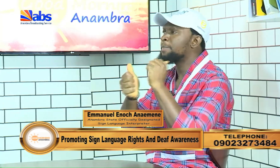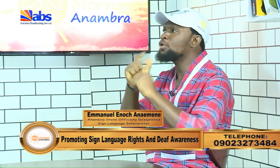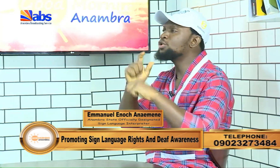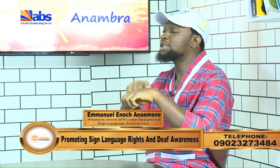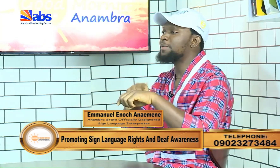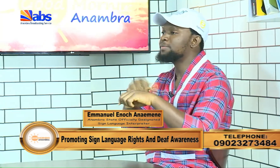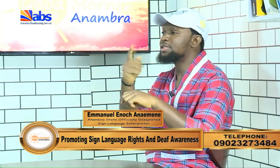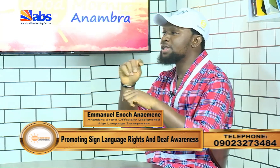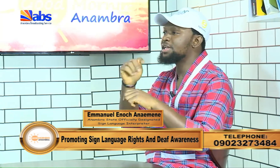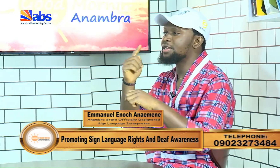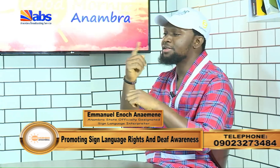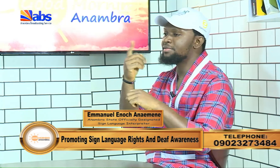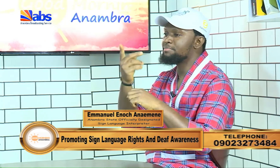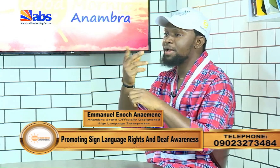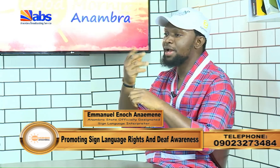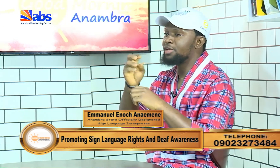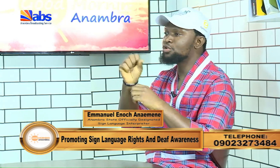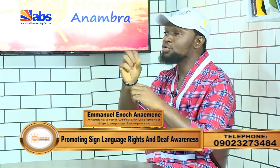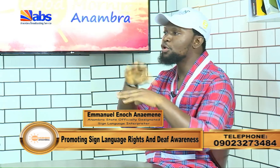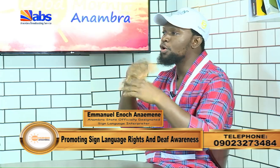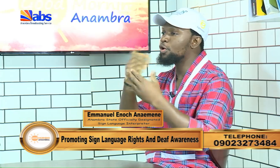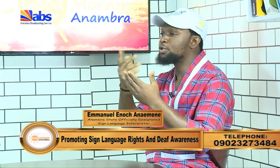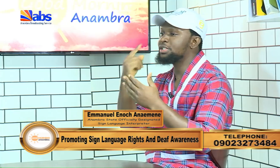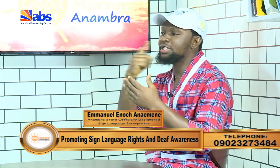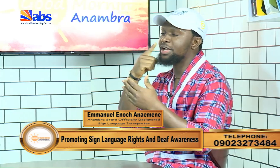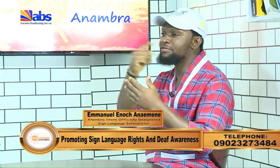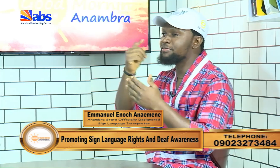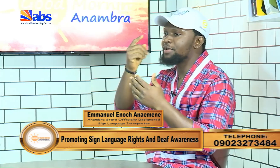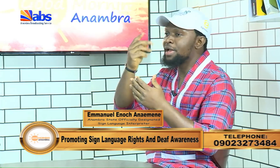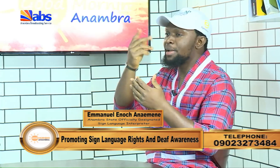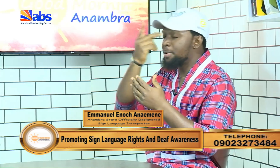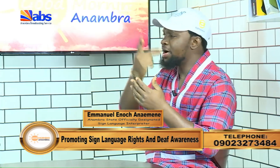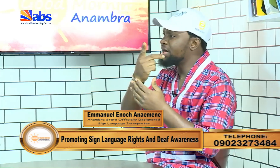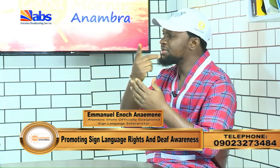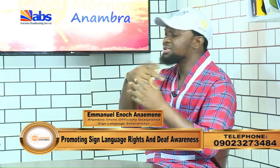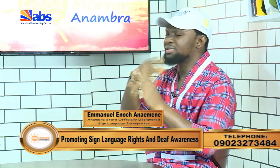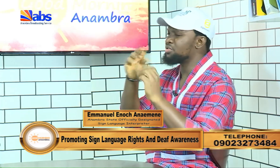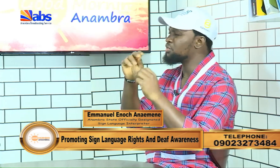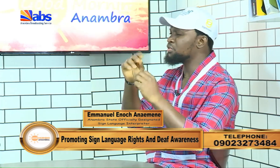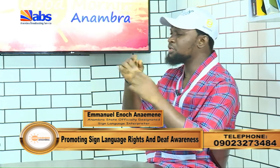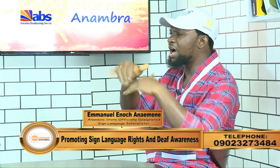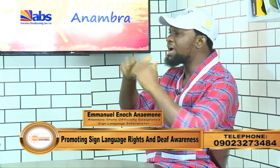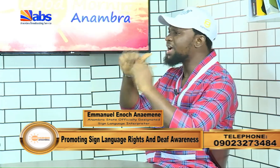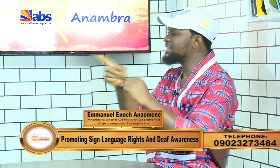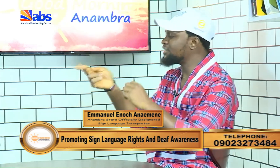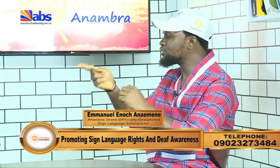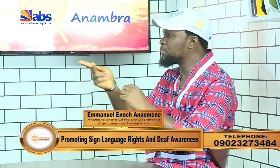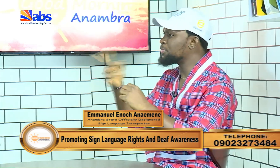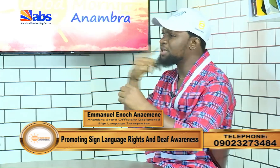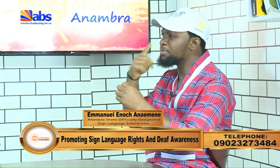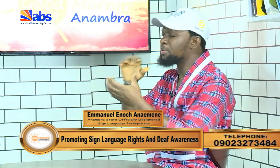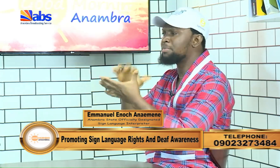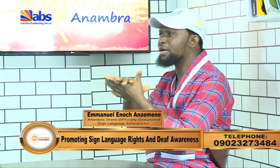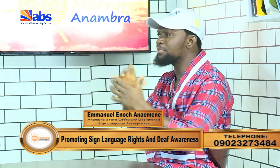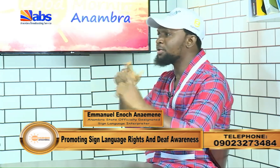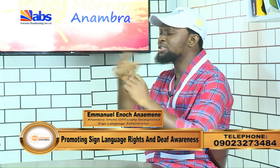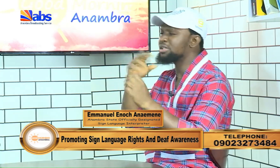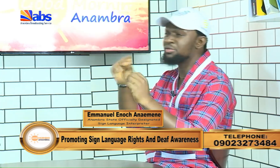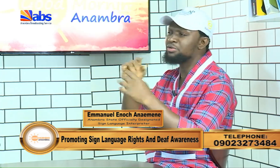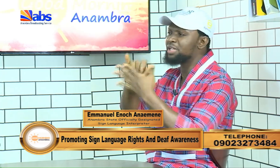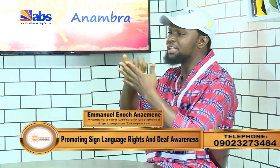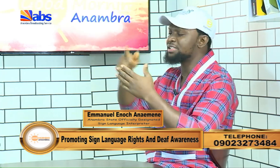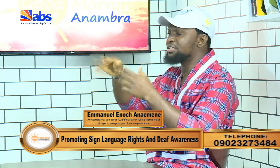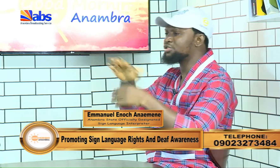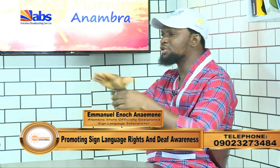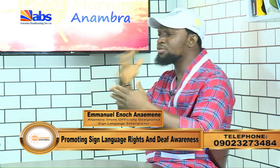because most times the so-called the deaf parents say no, how can these two people, deaf people marry? But they said